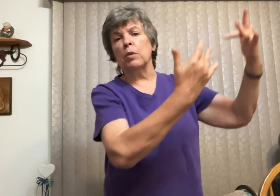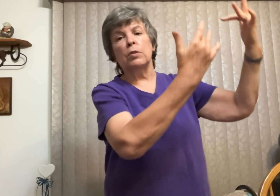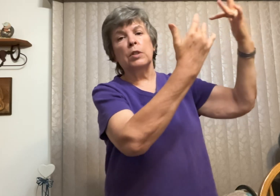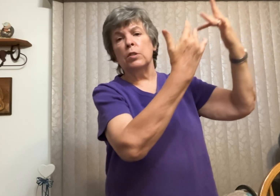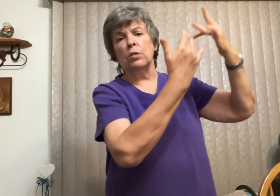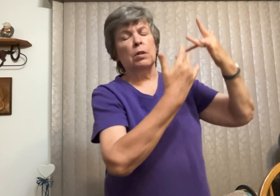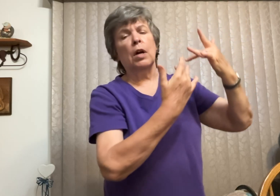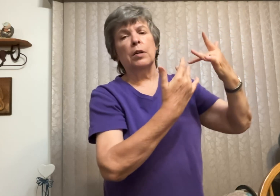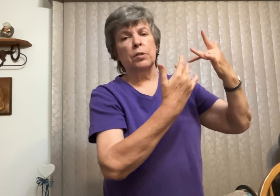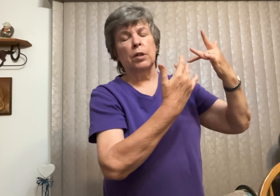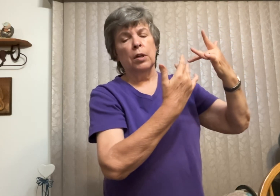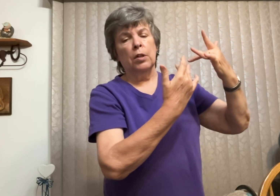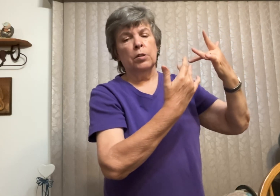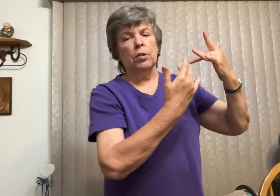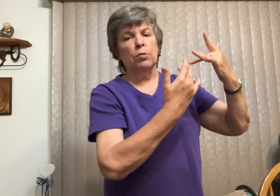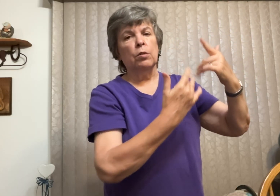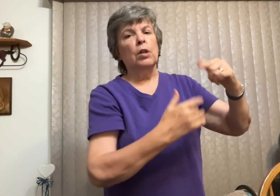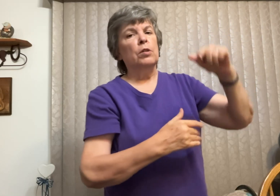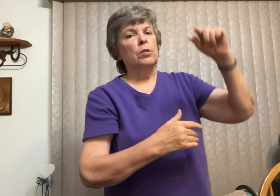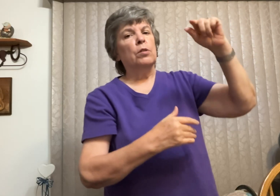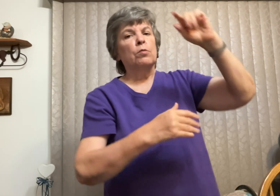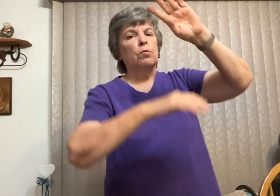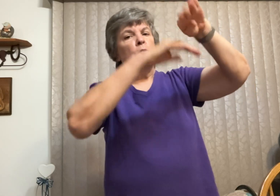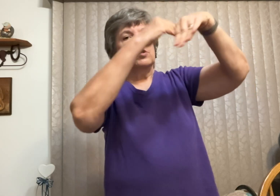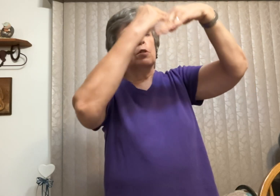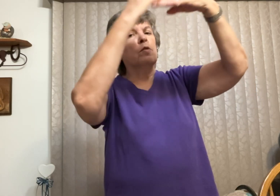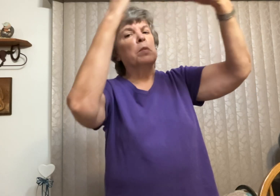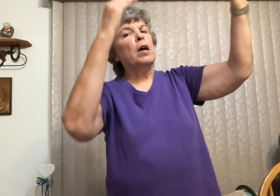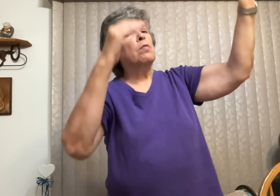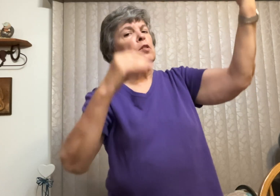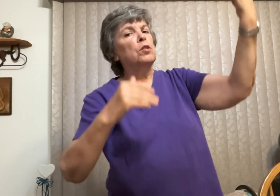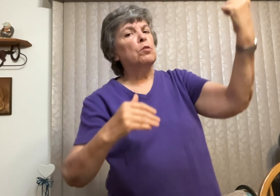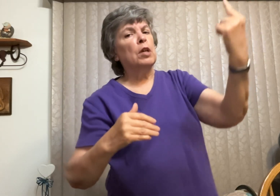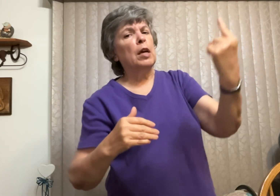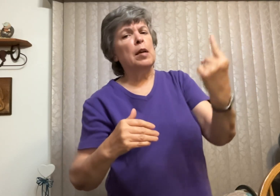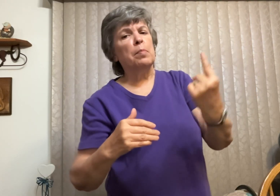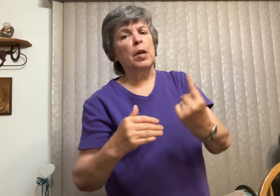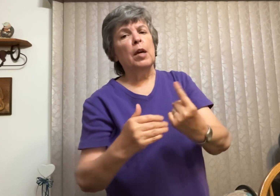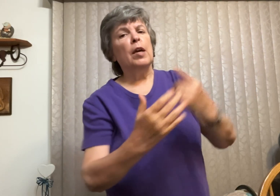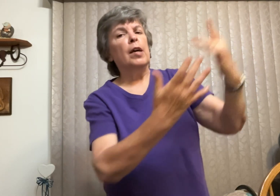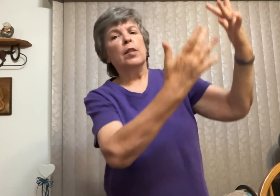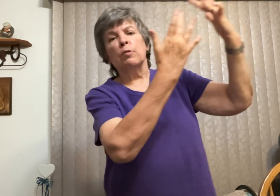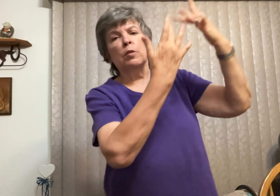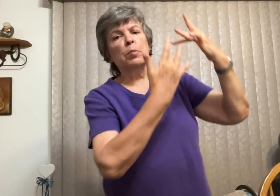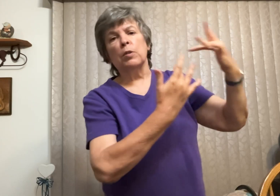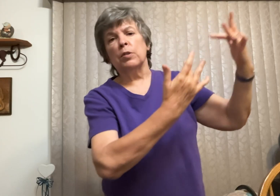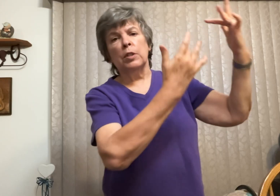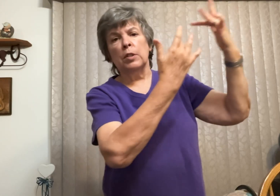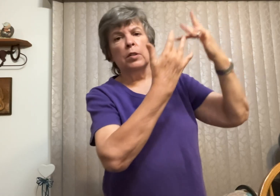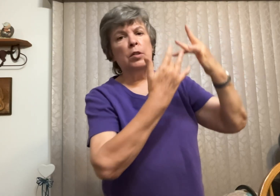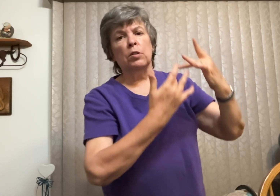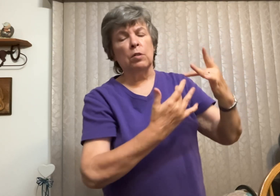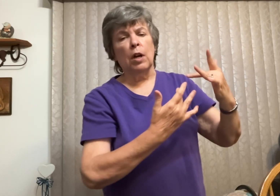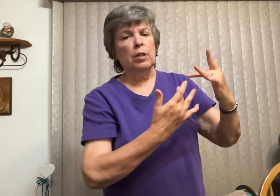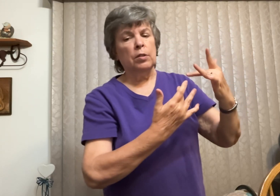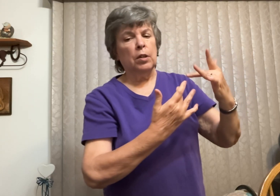mercy in your eyes. So, from heaven you came, and there was mercy in your eyes.